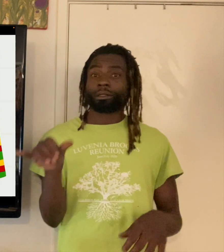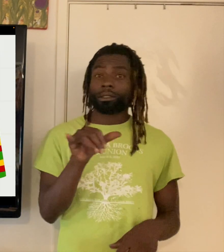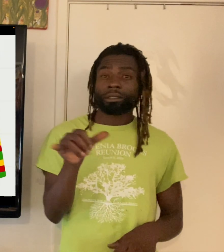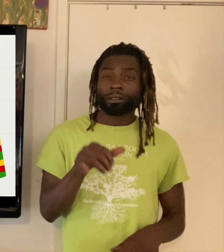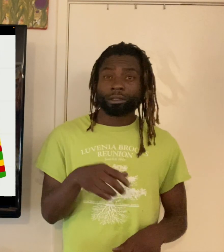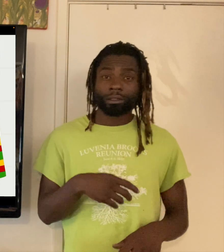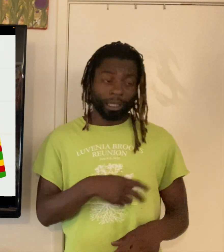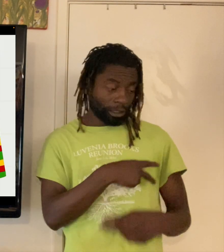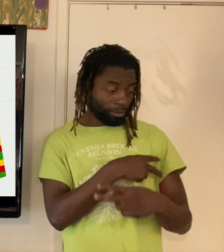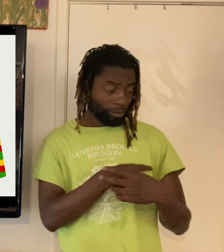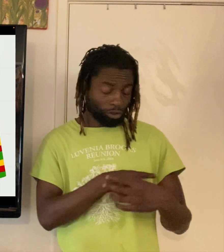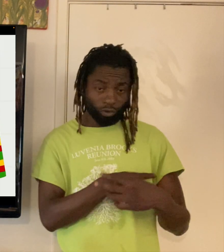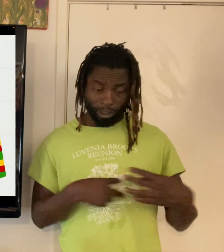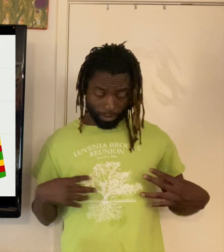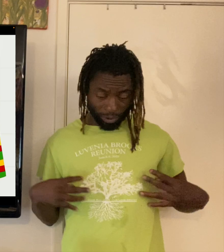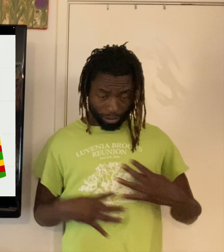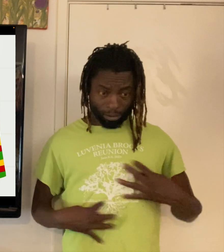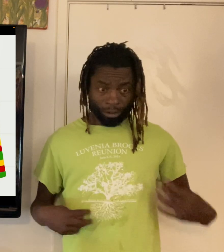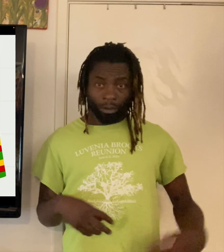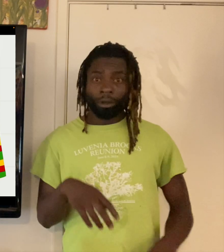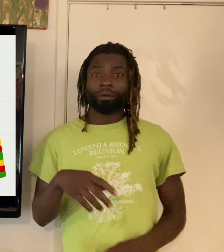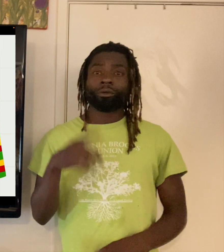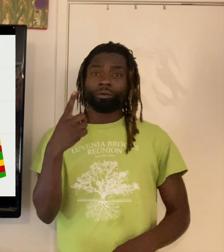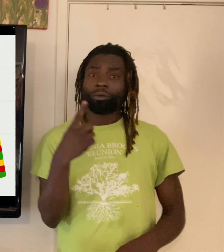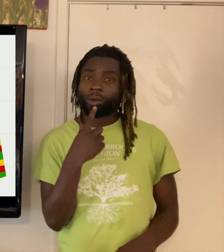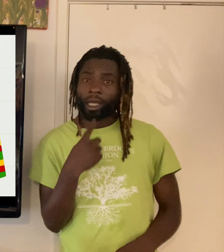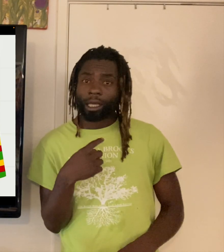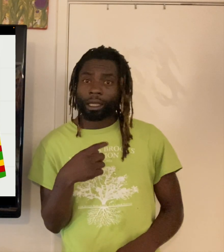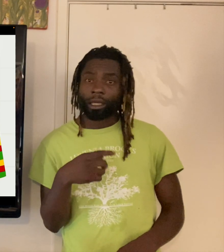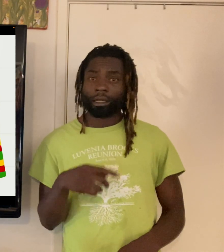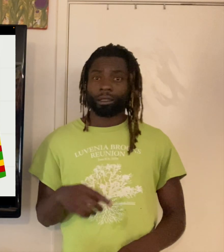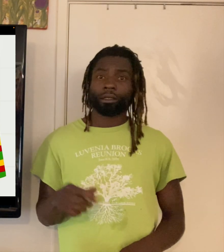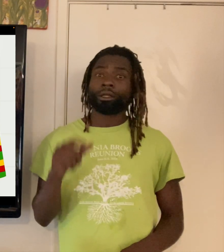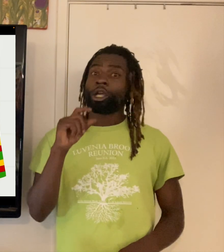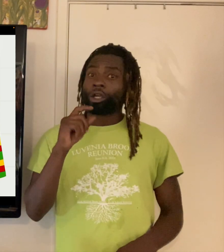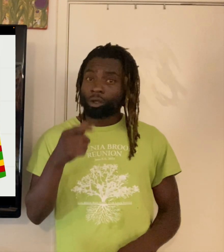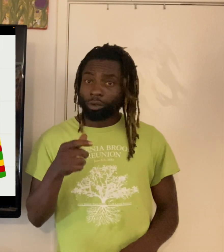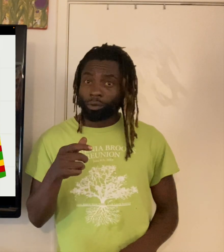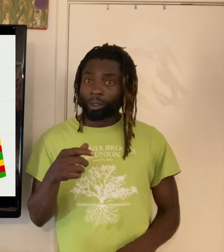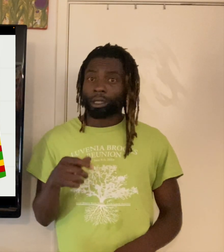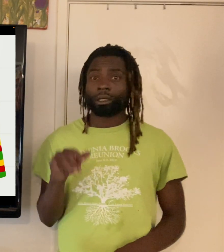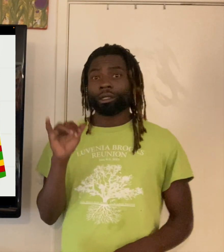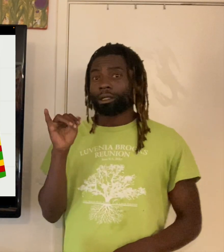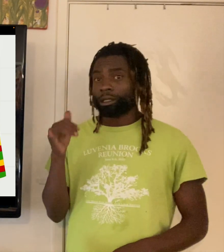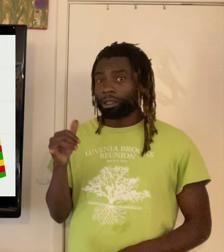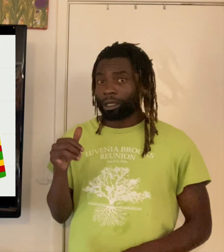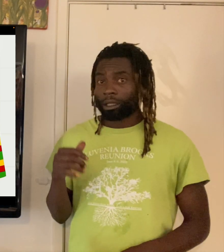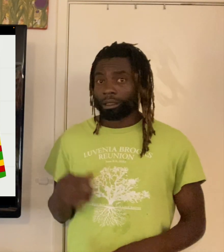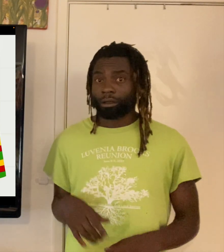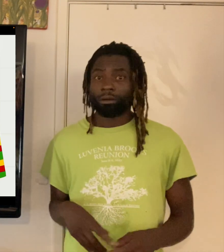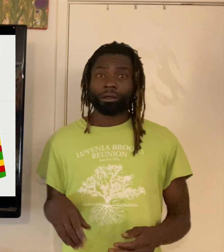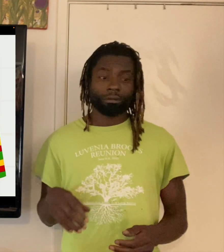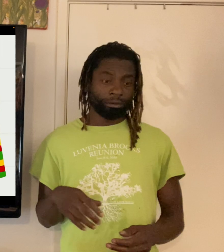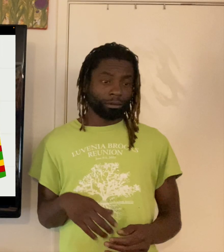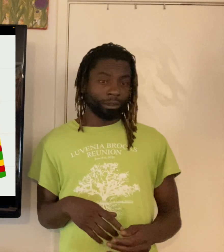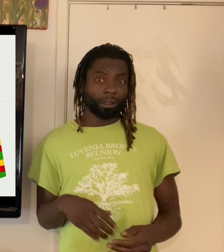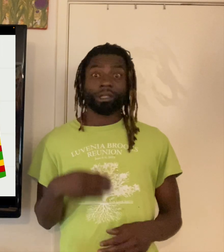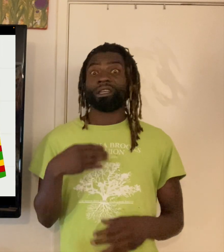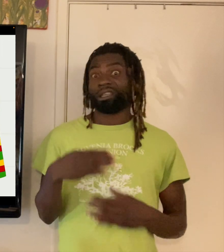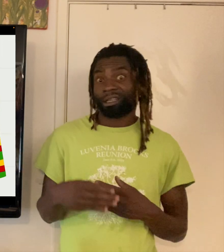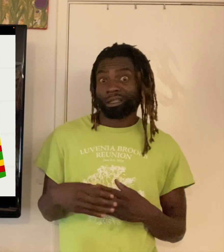again. Red, green, yellow. Then red, green,